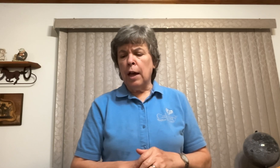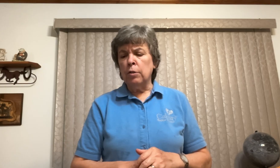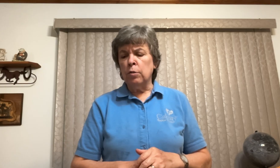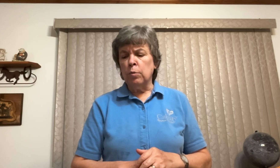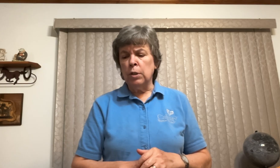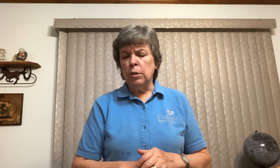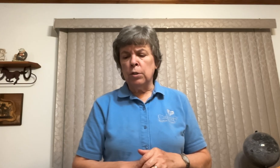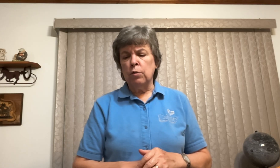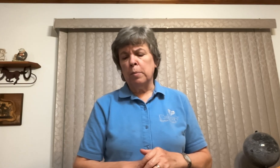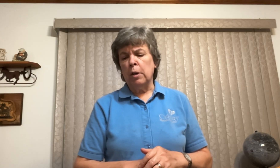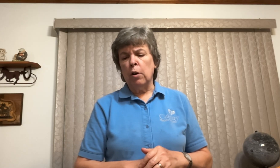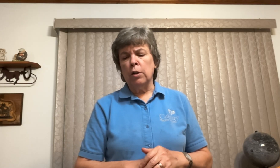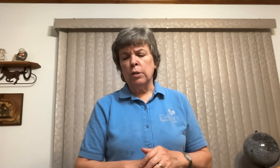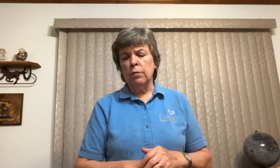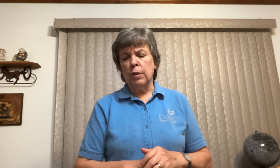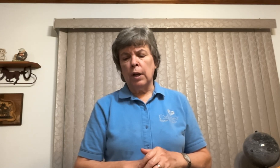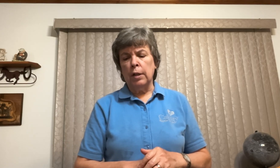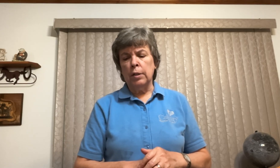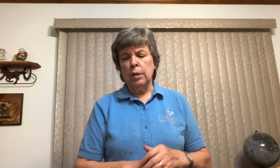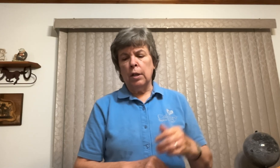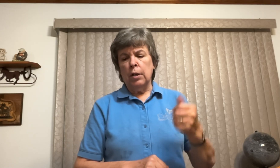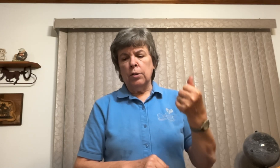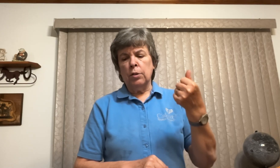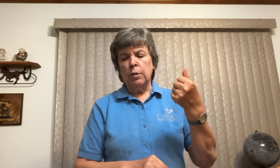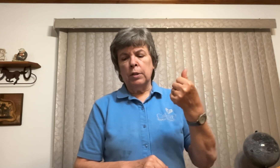10,000 reasons for my heart to find. So it's